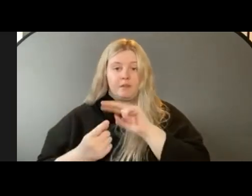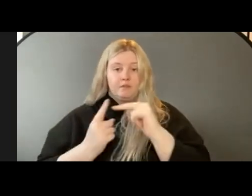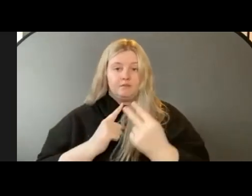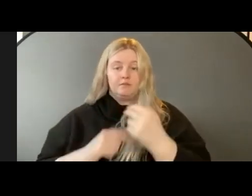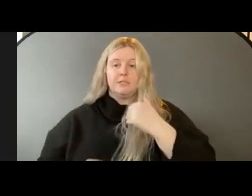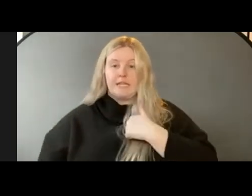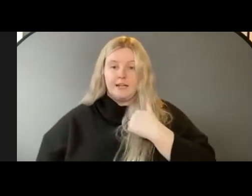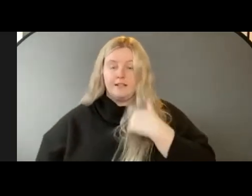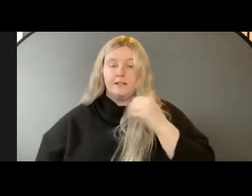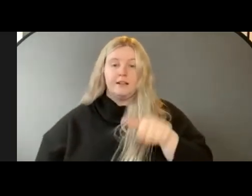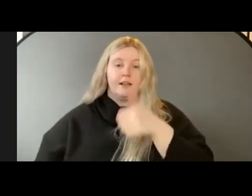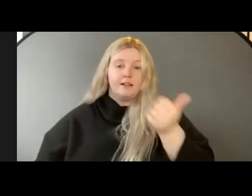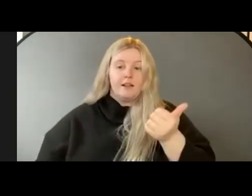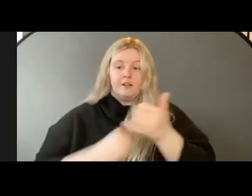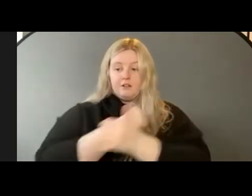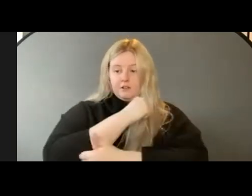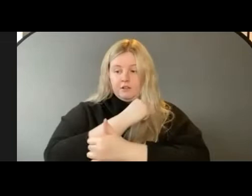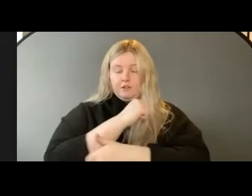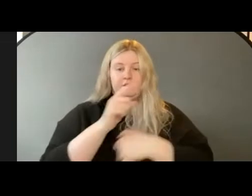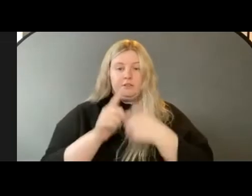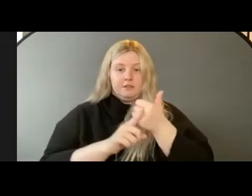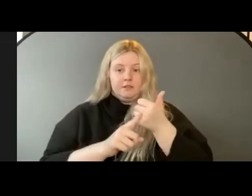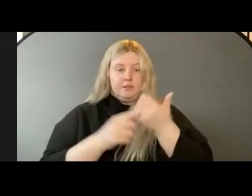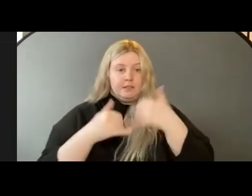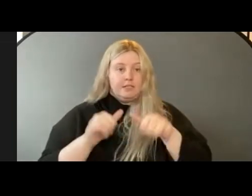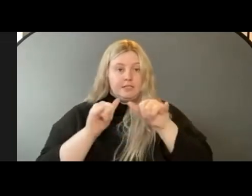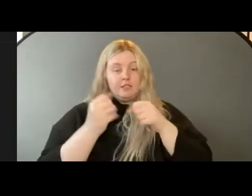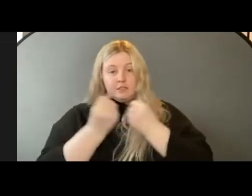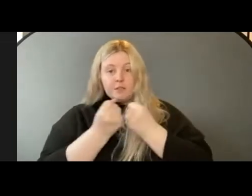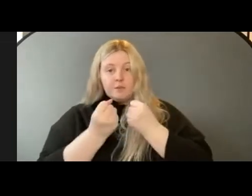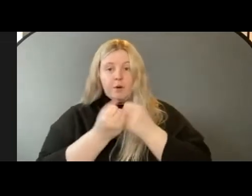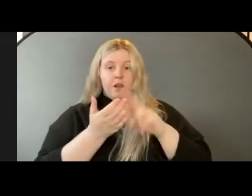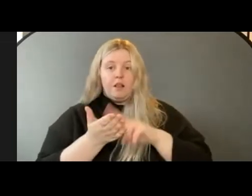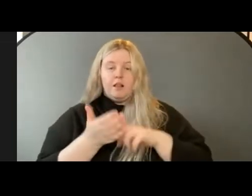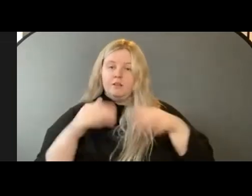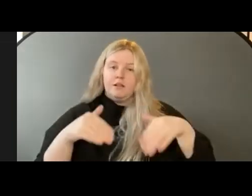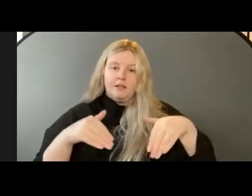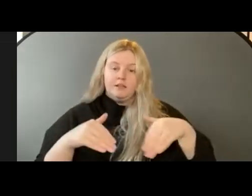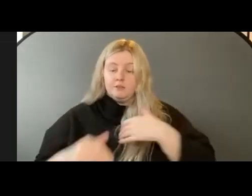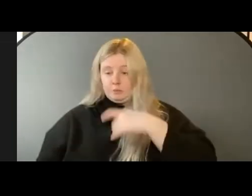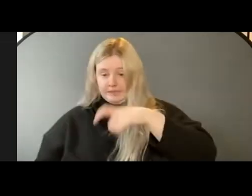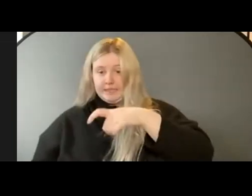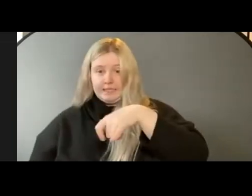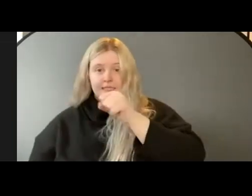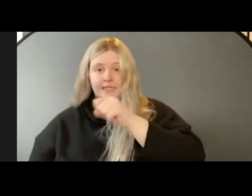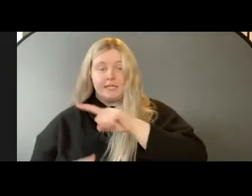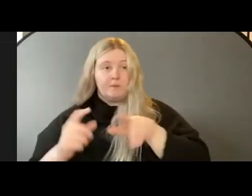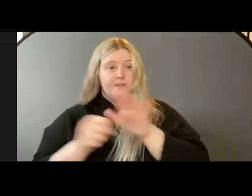other developed countries are still not supporting the convention, despite clear evidence of the need. Back